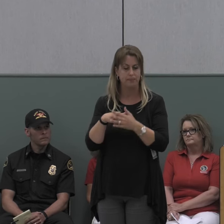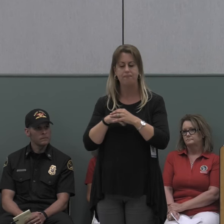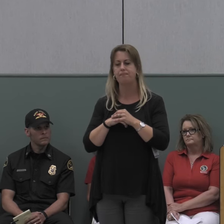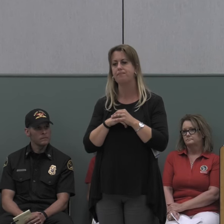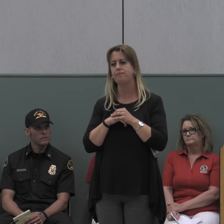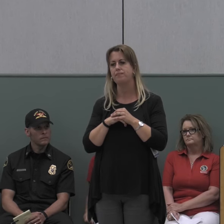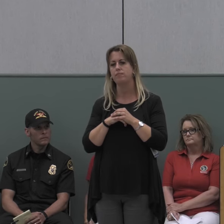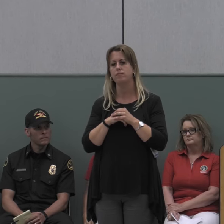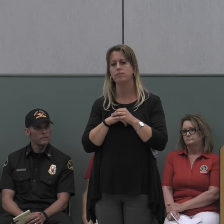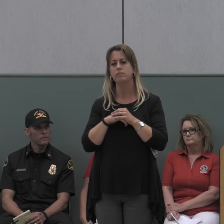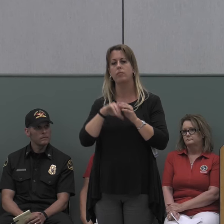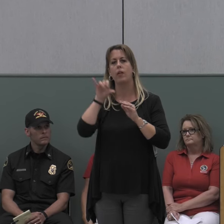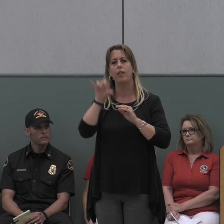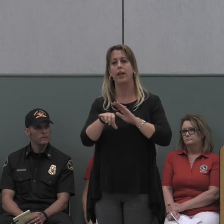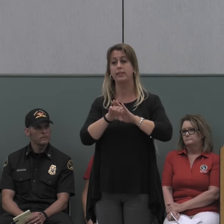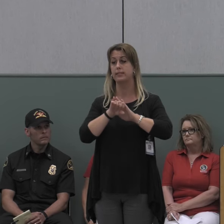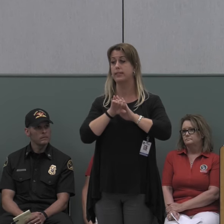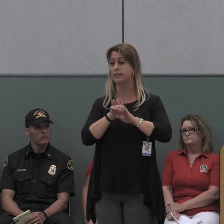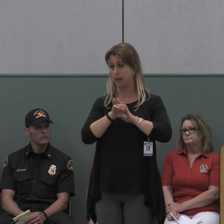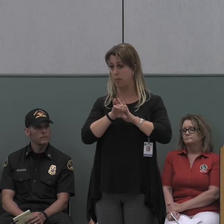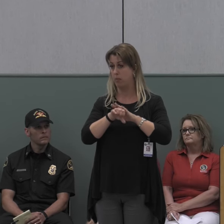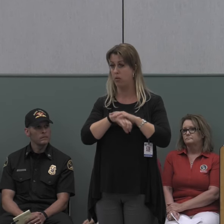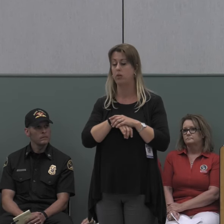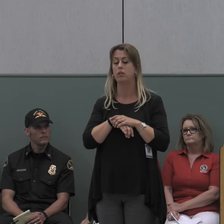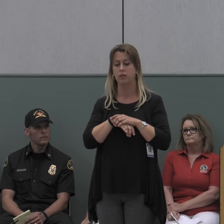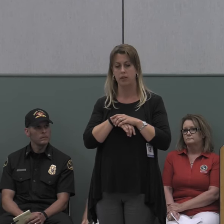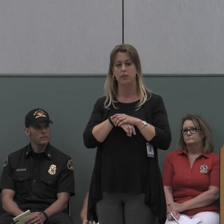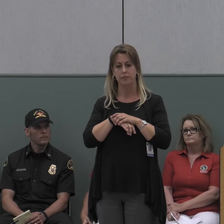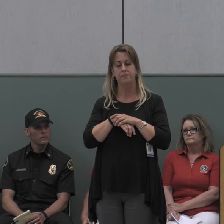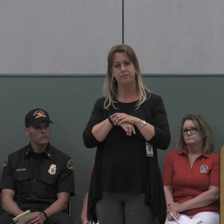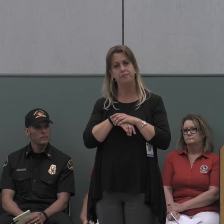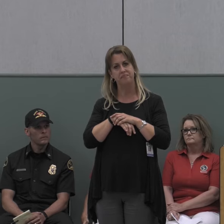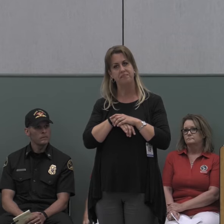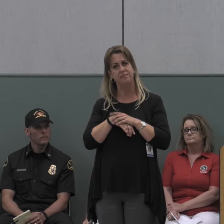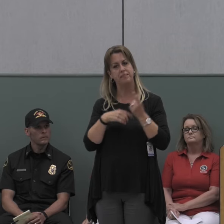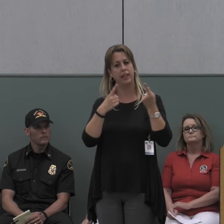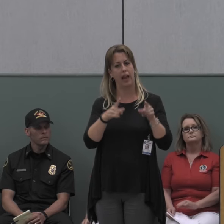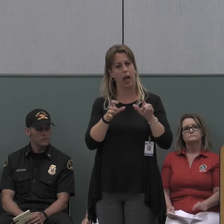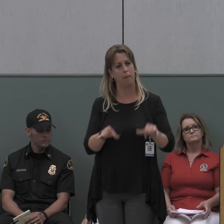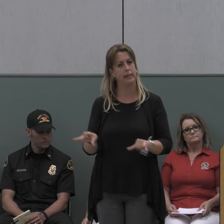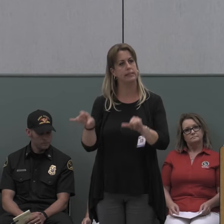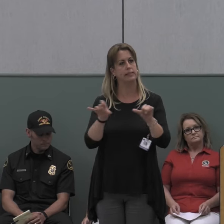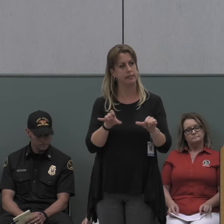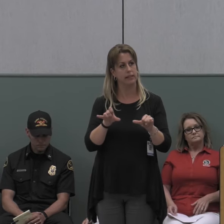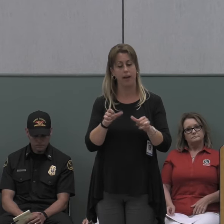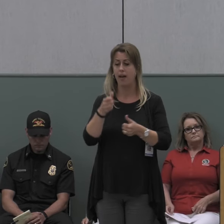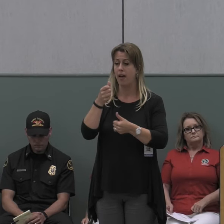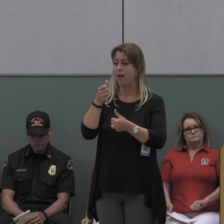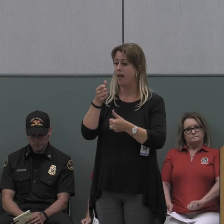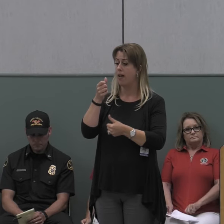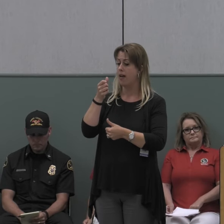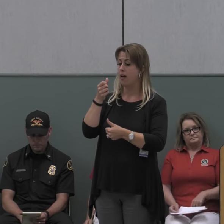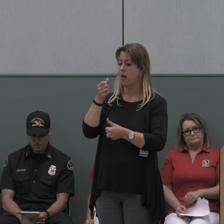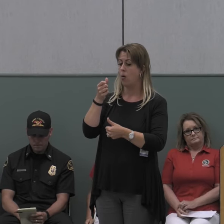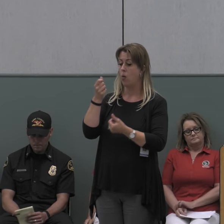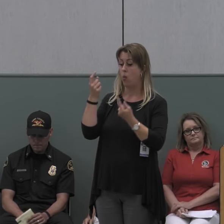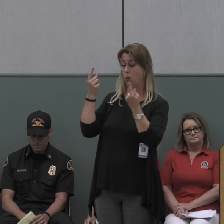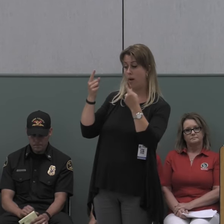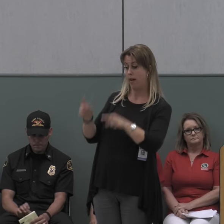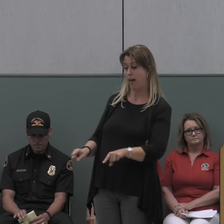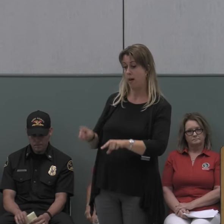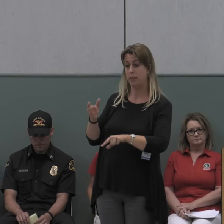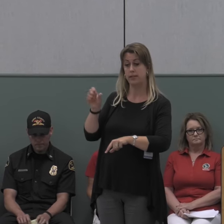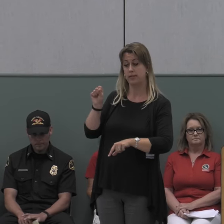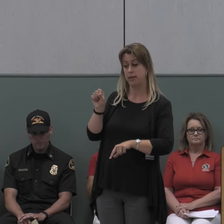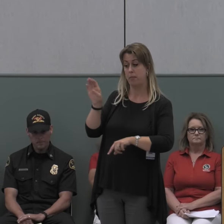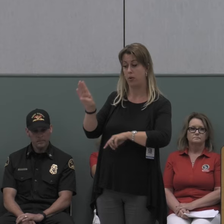That's an example. One thing that is common for every incident that we have in San Bernardino County, and as I've said in my 20 years as the